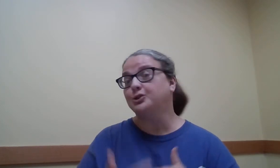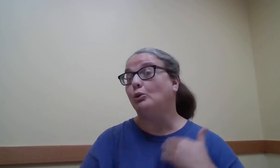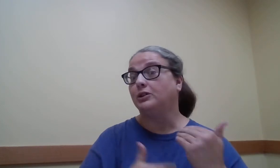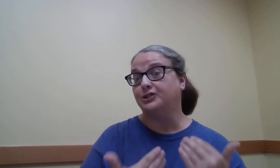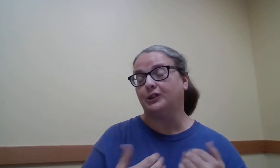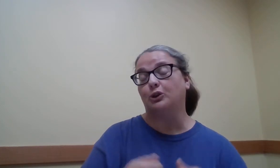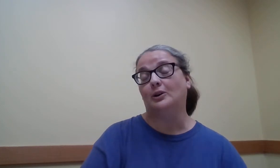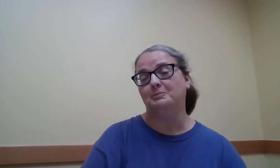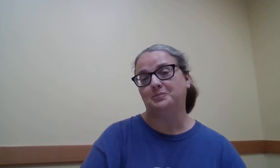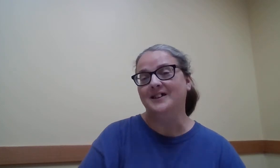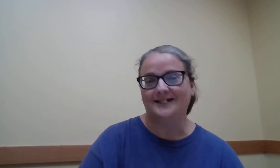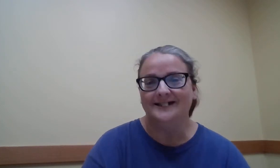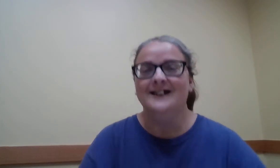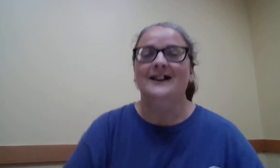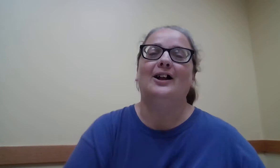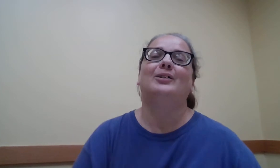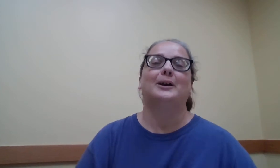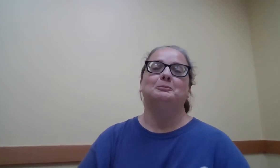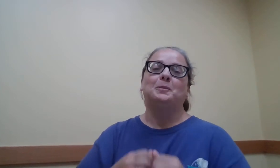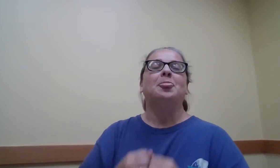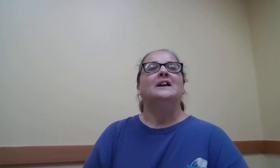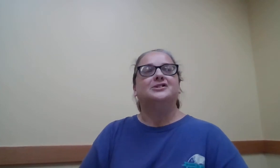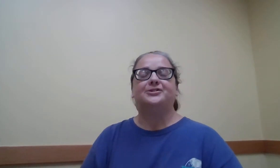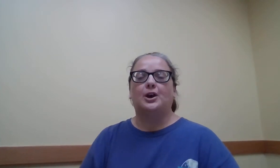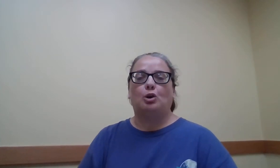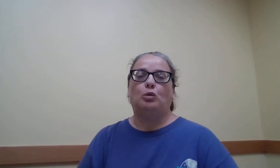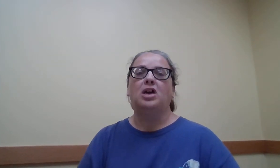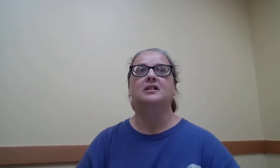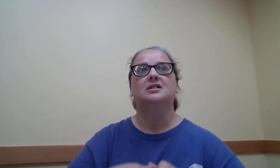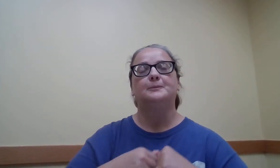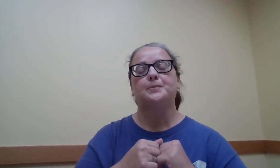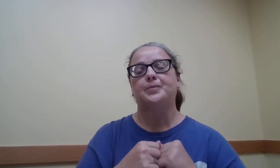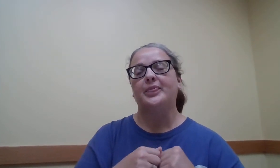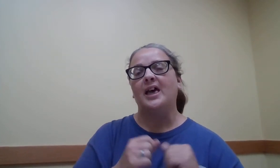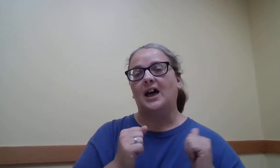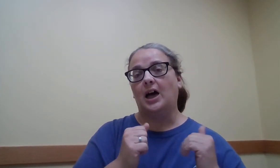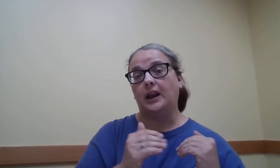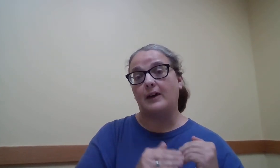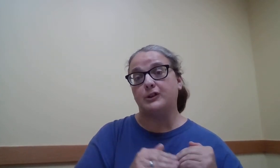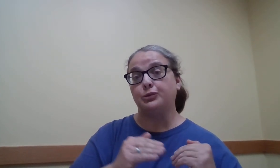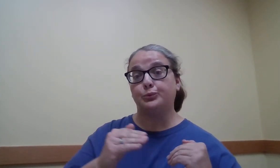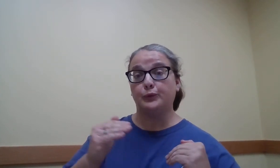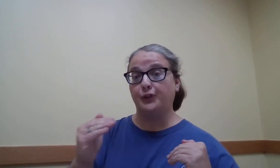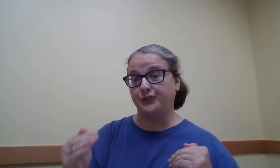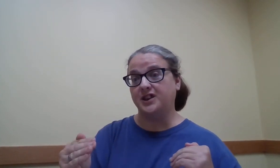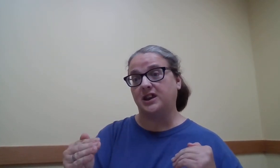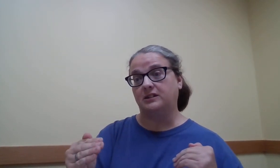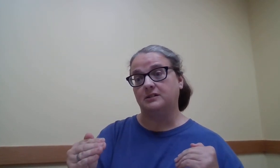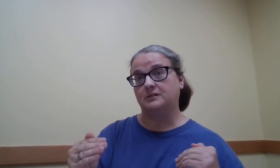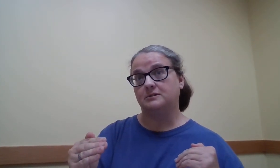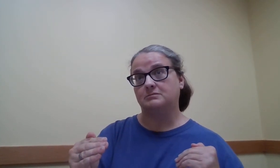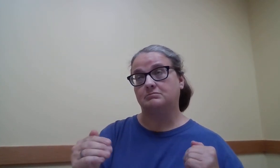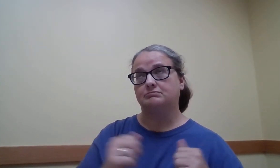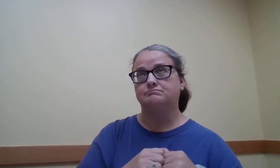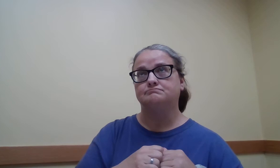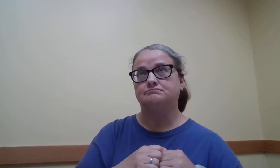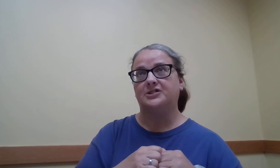cool. It's really cool. Okay, so 11 through 15,